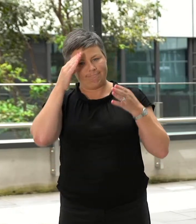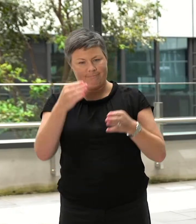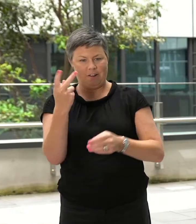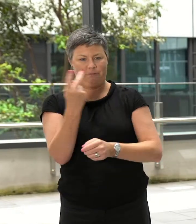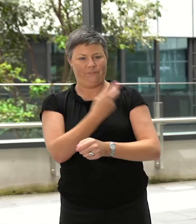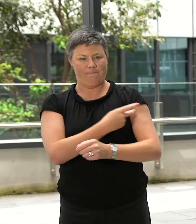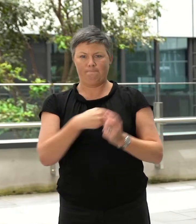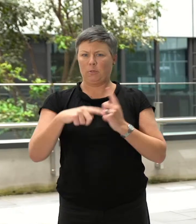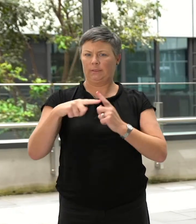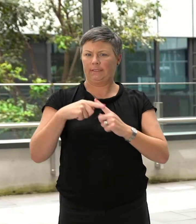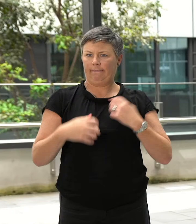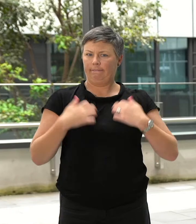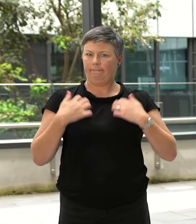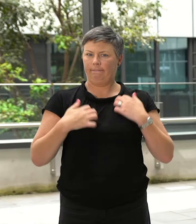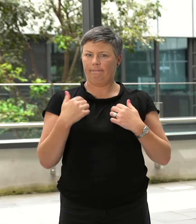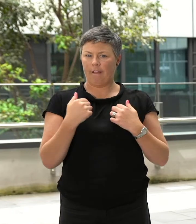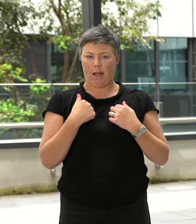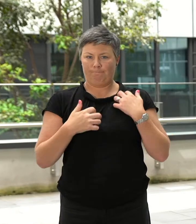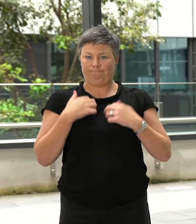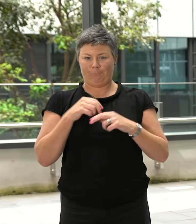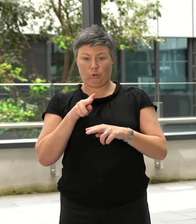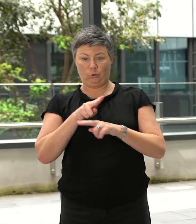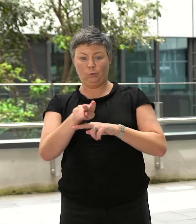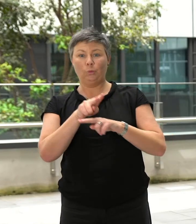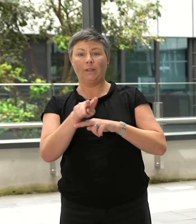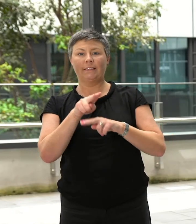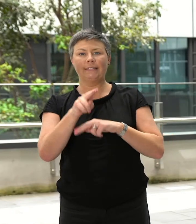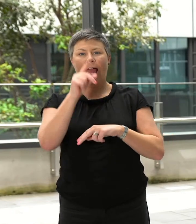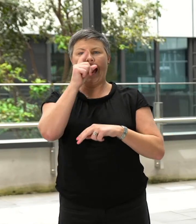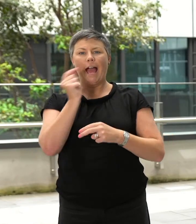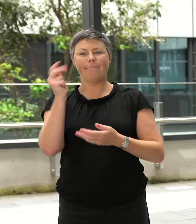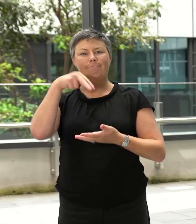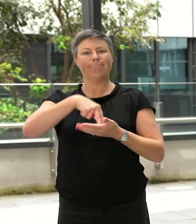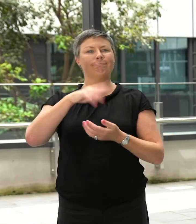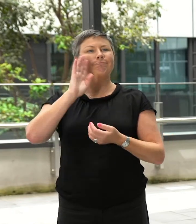fortnight I'll be able to stand up with the Premier and say 1A is done.